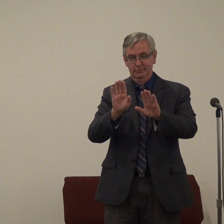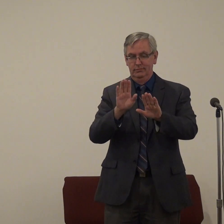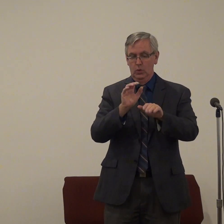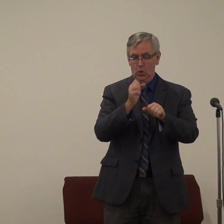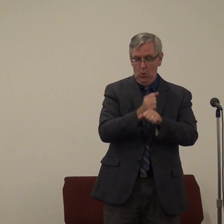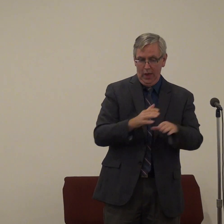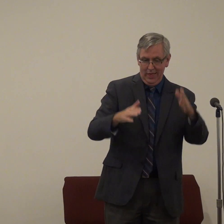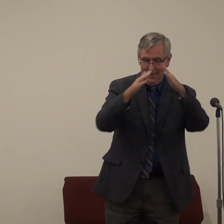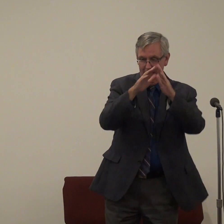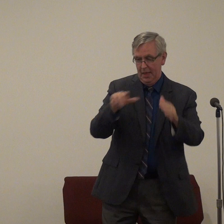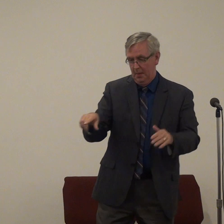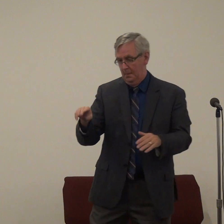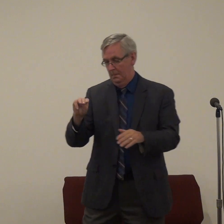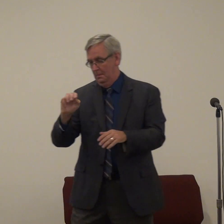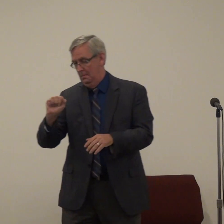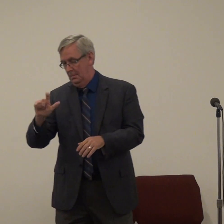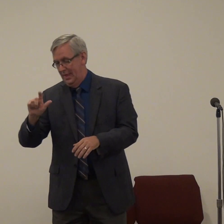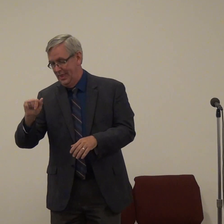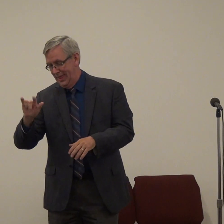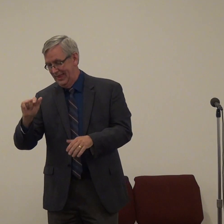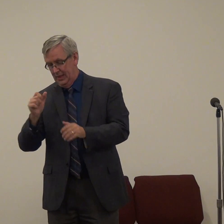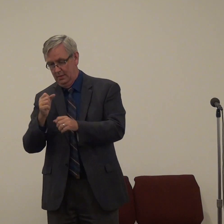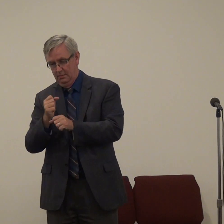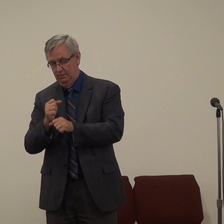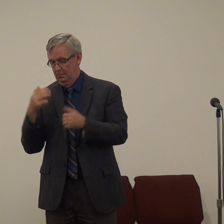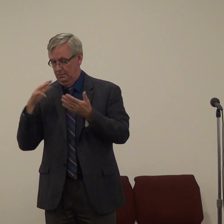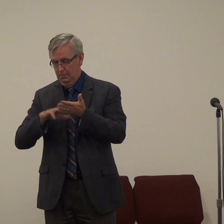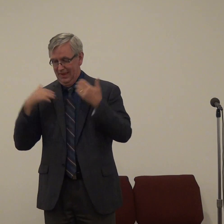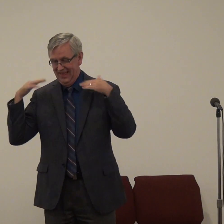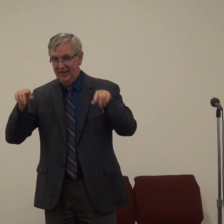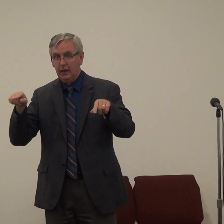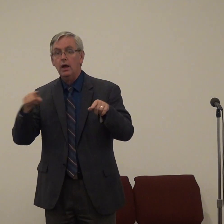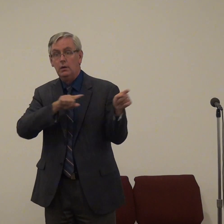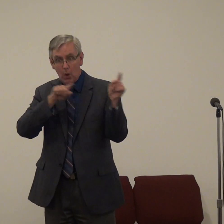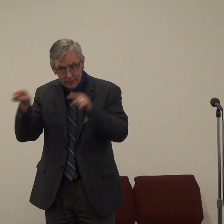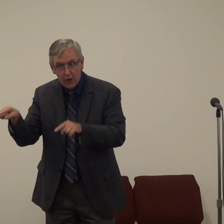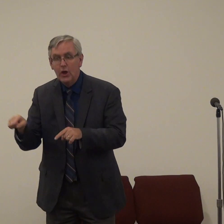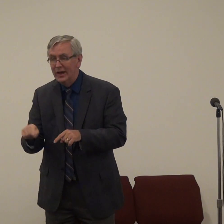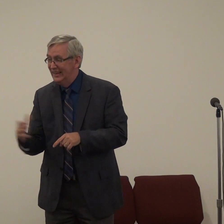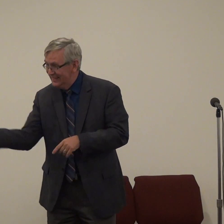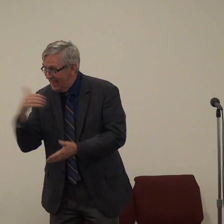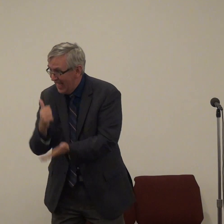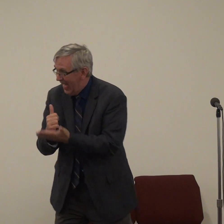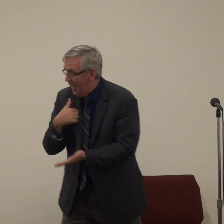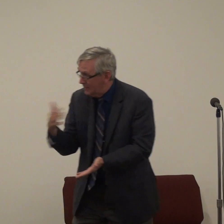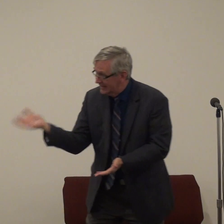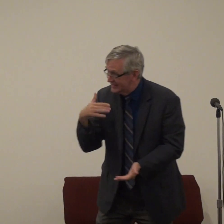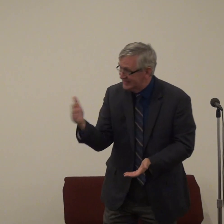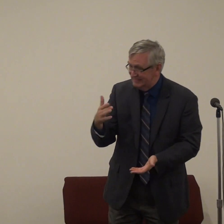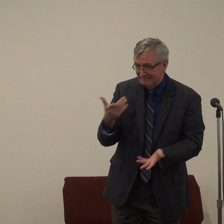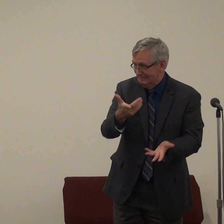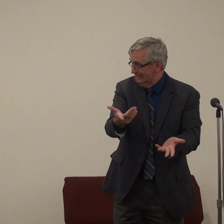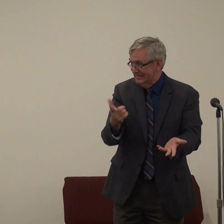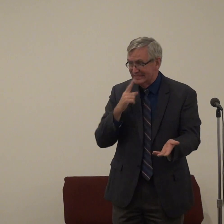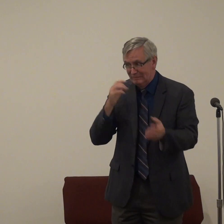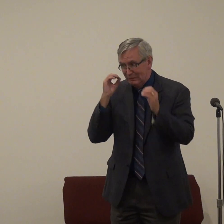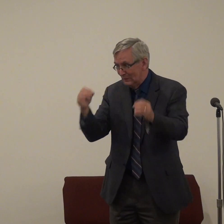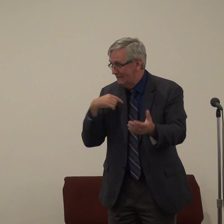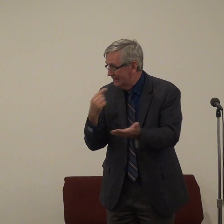there between Guadalcanal and Malaita. And I want you to help us. Can you help